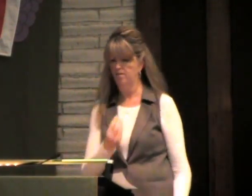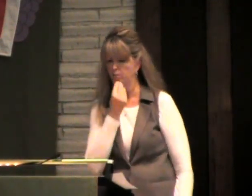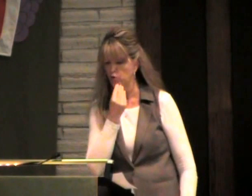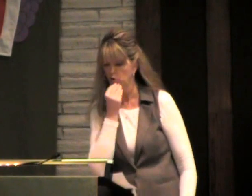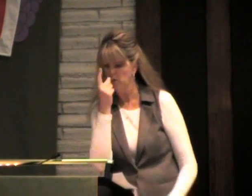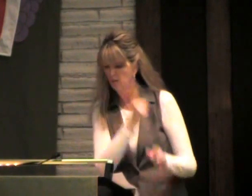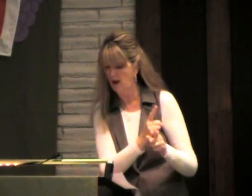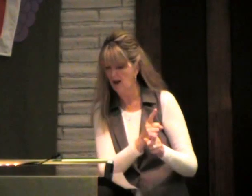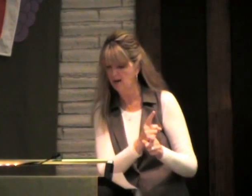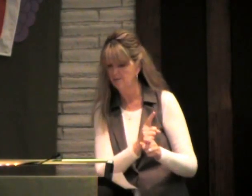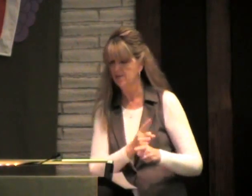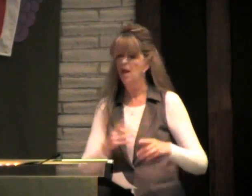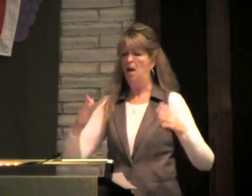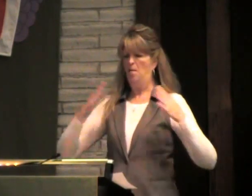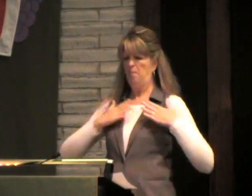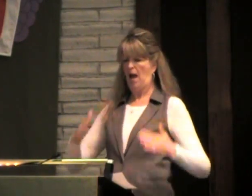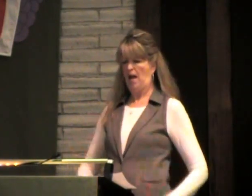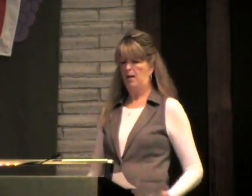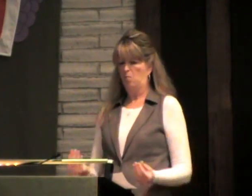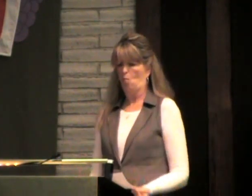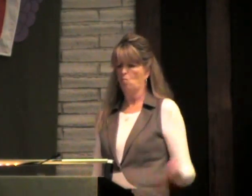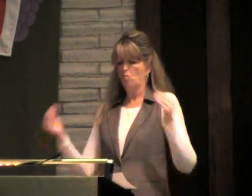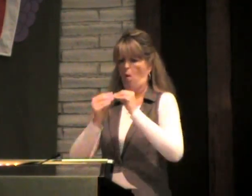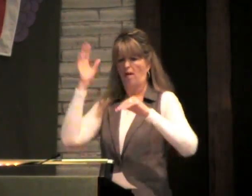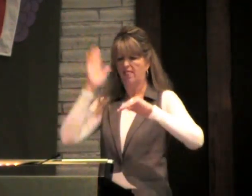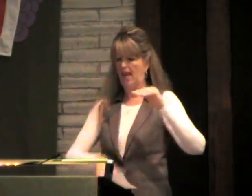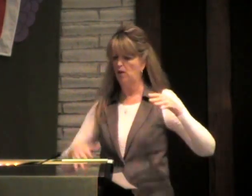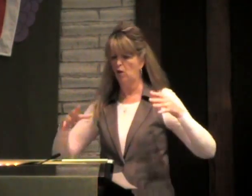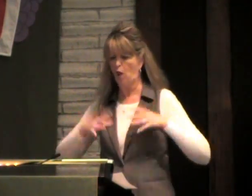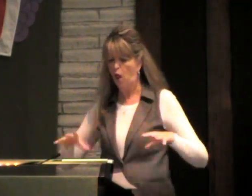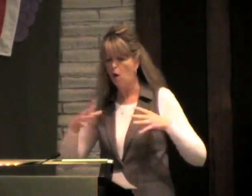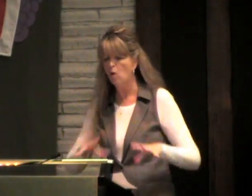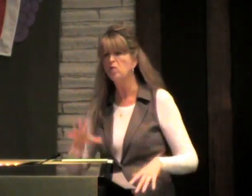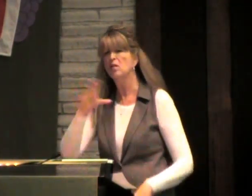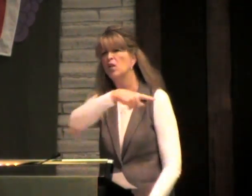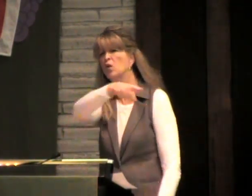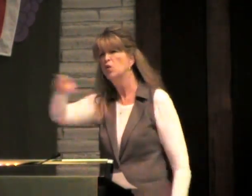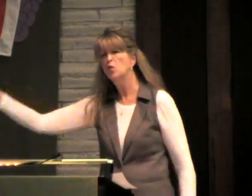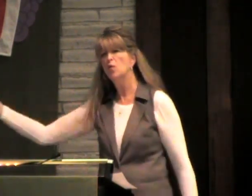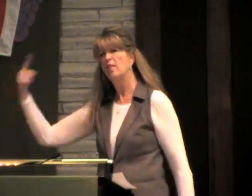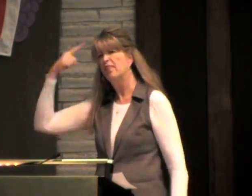Life is more than food. The body is more than clothing.